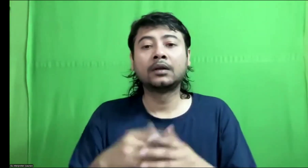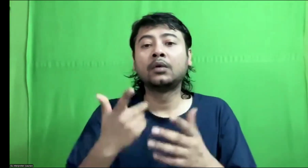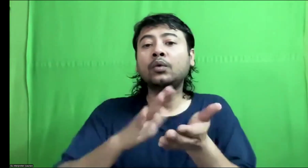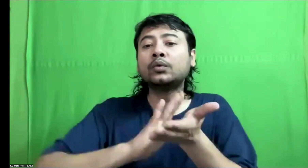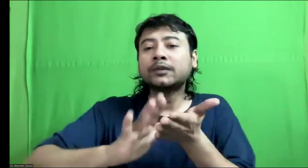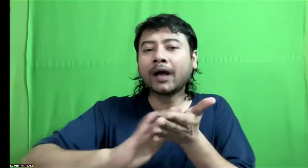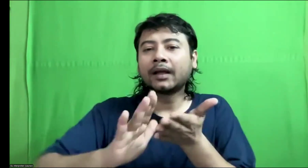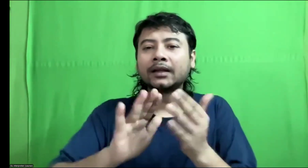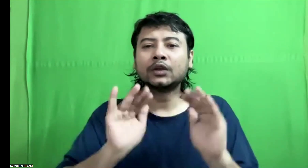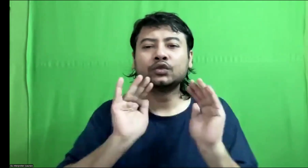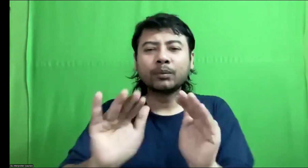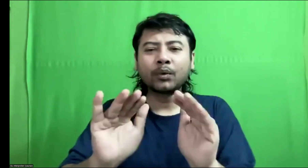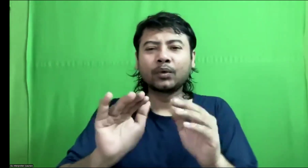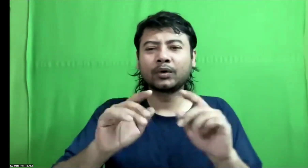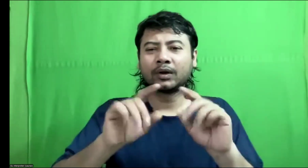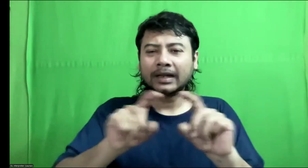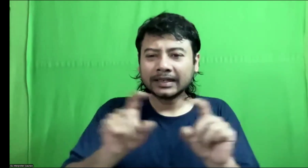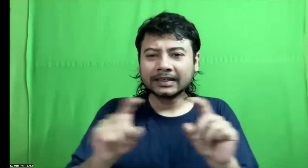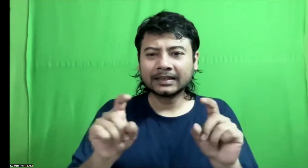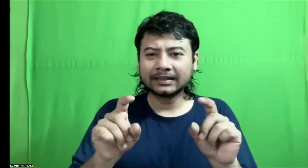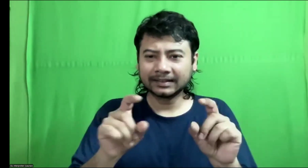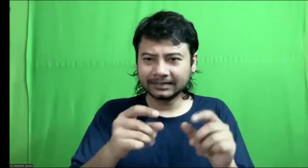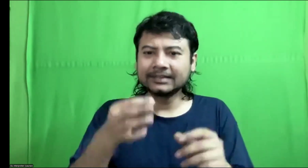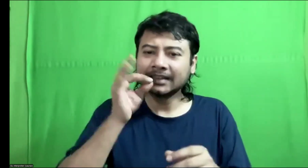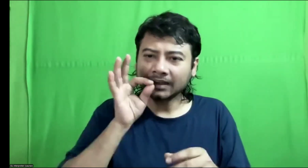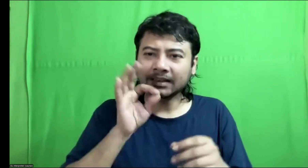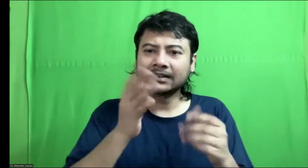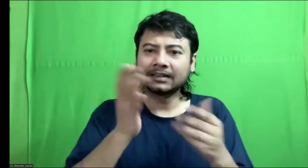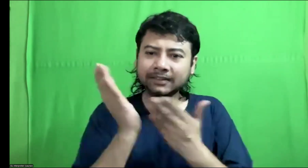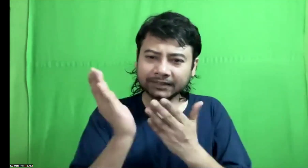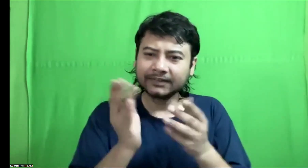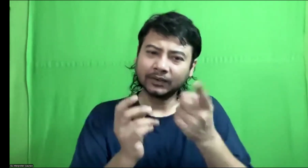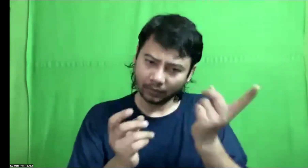invite and tell them to offer a ghee lamp.